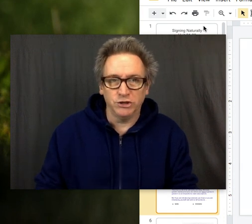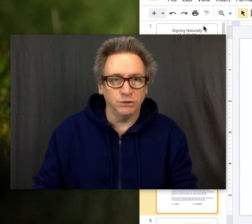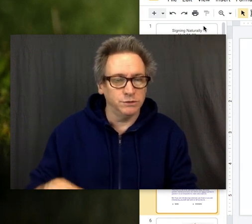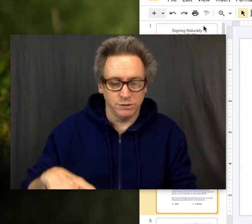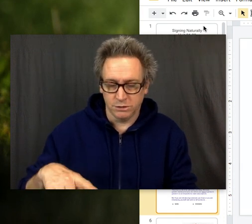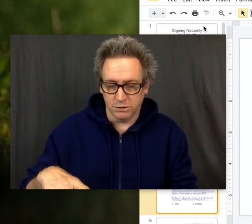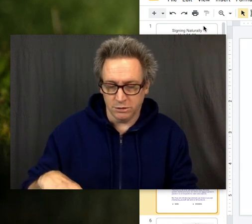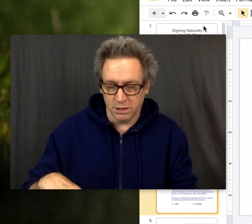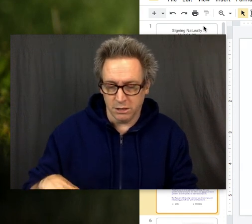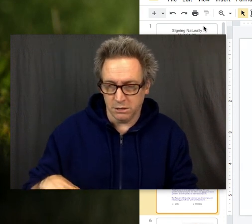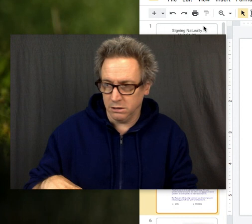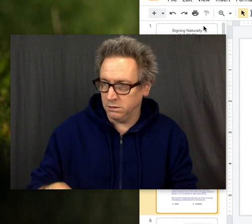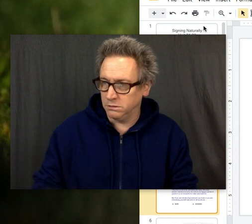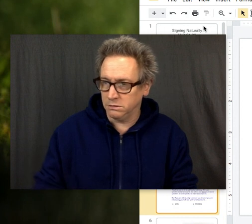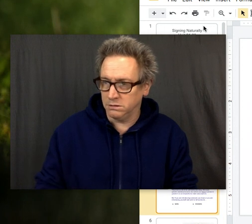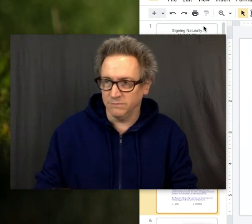health issues,